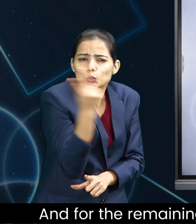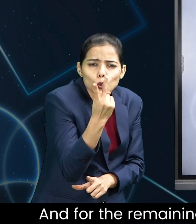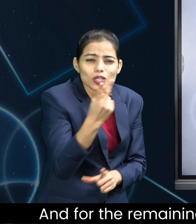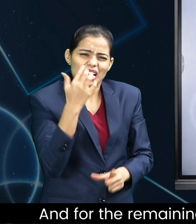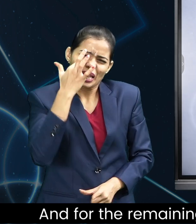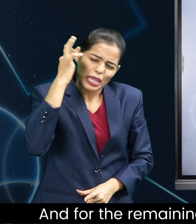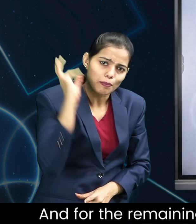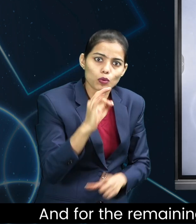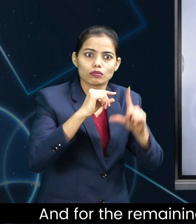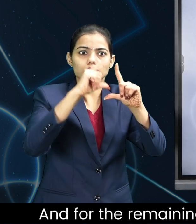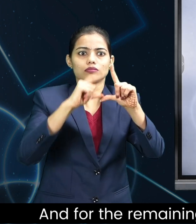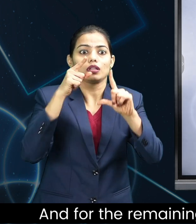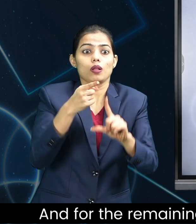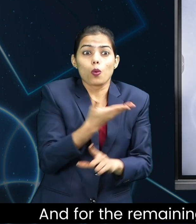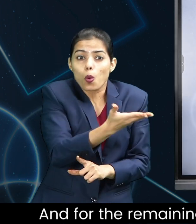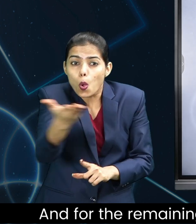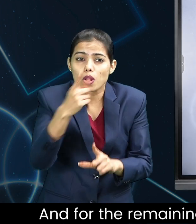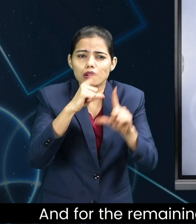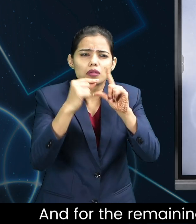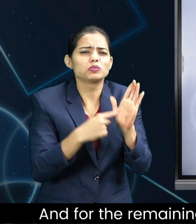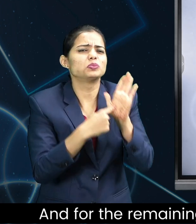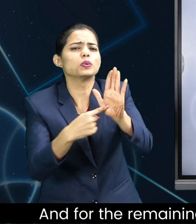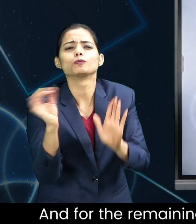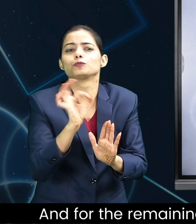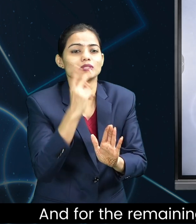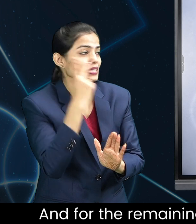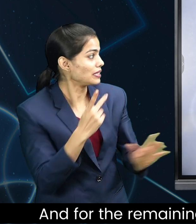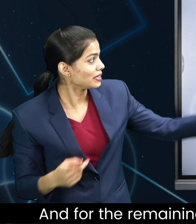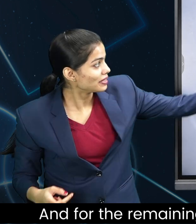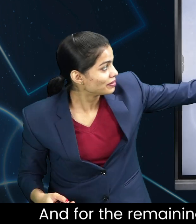for the remaining the frequency is 1 as they are not repeated.